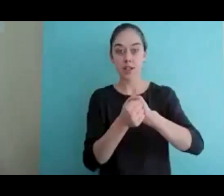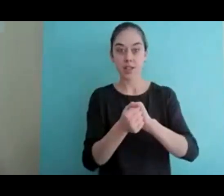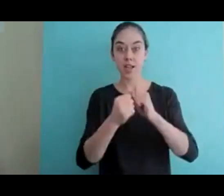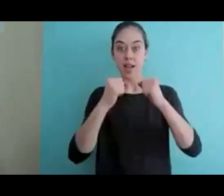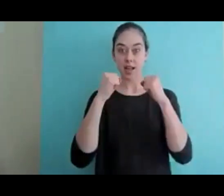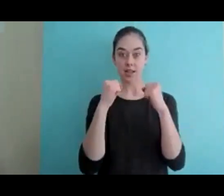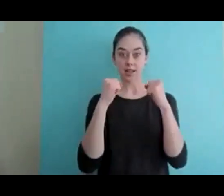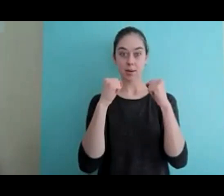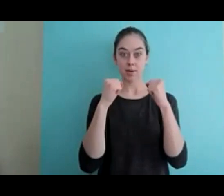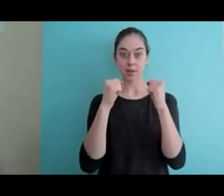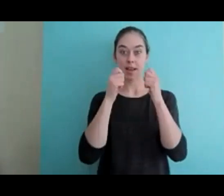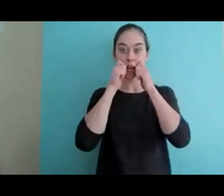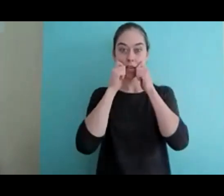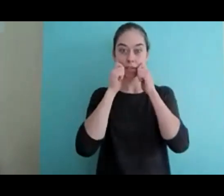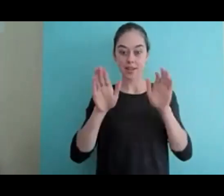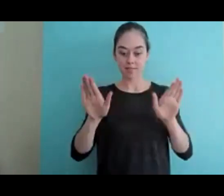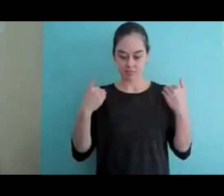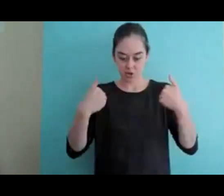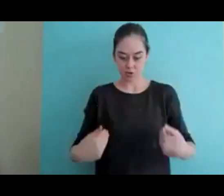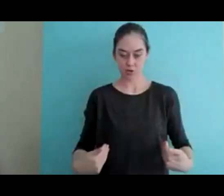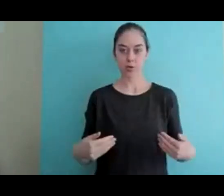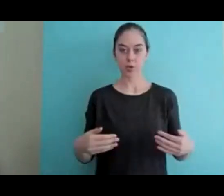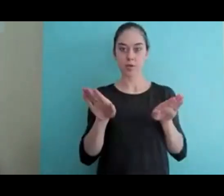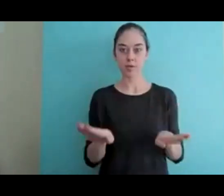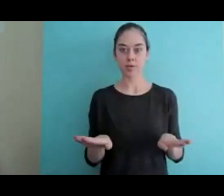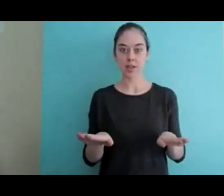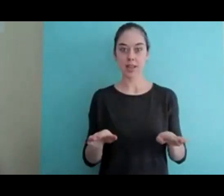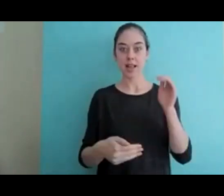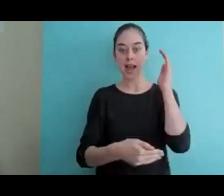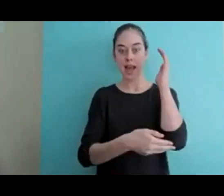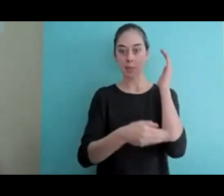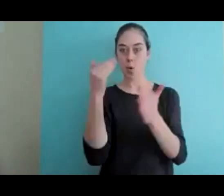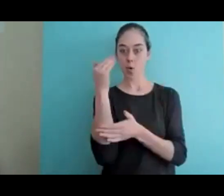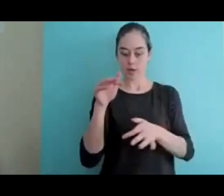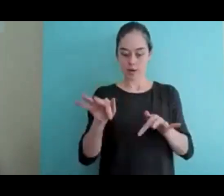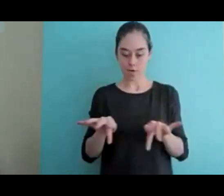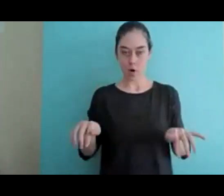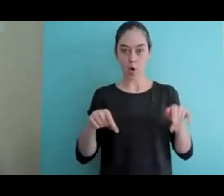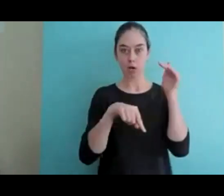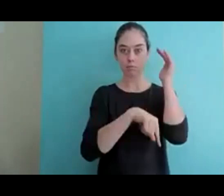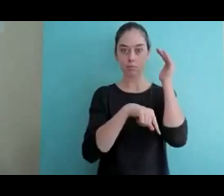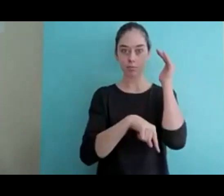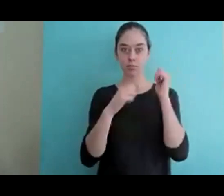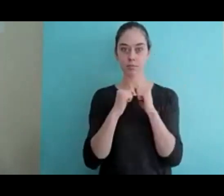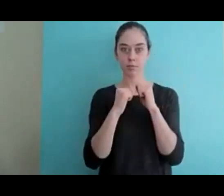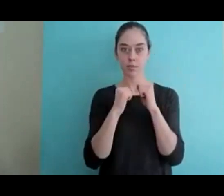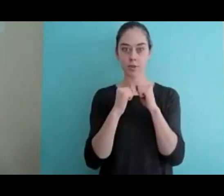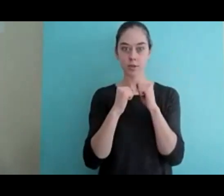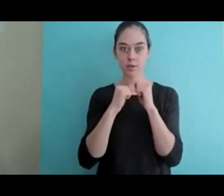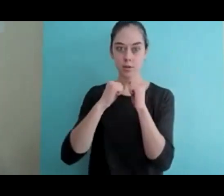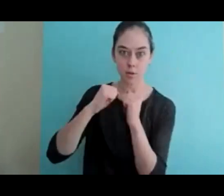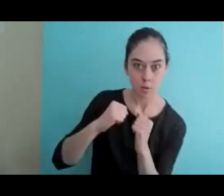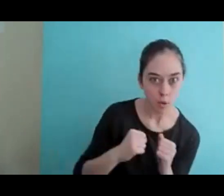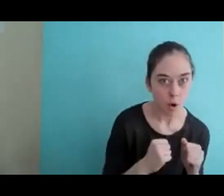up. Feet shoulder width apart. Elbows pointing to the floor. Roll. And roll